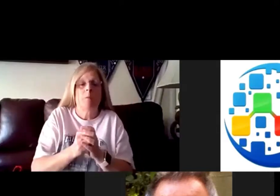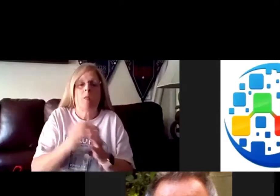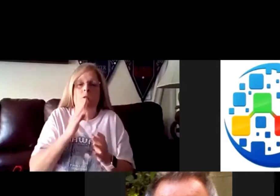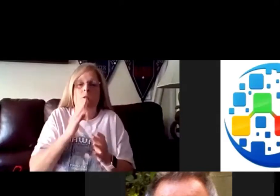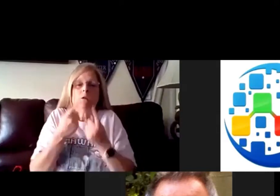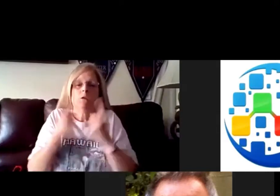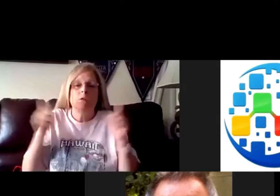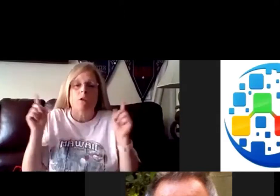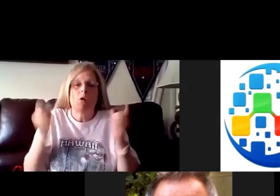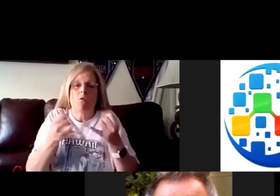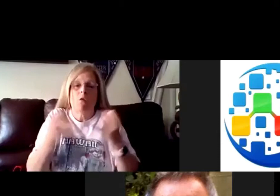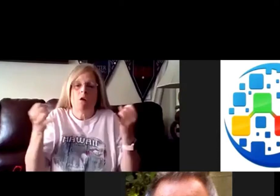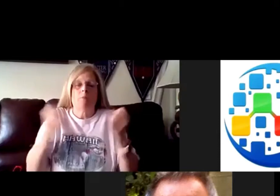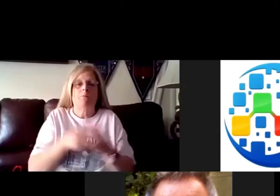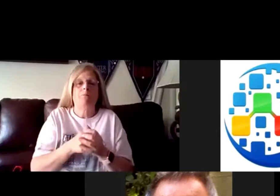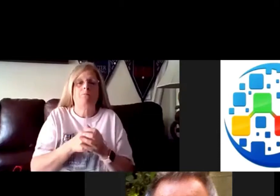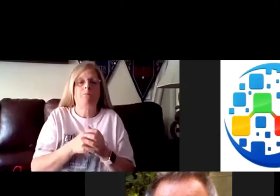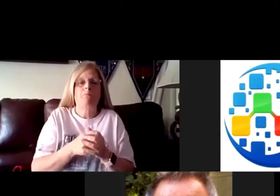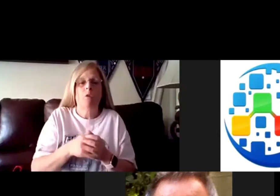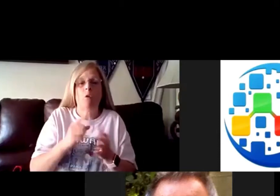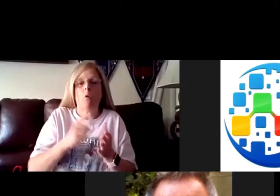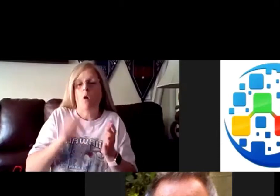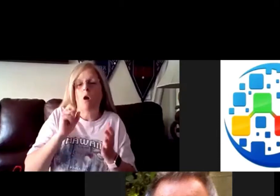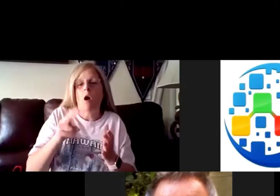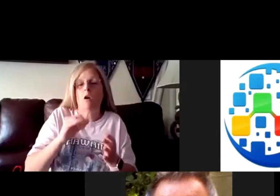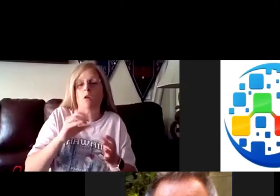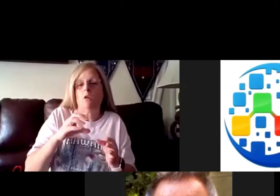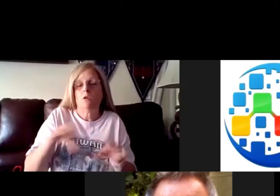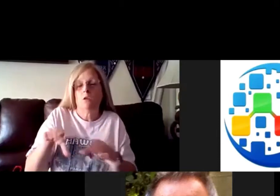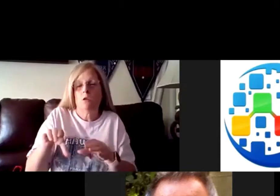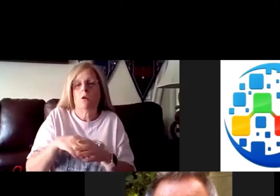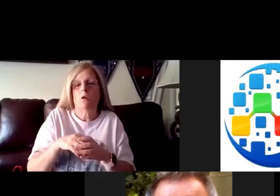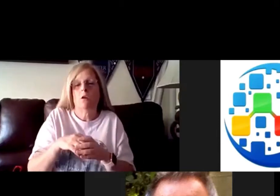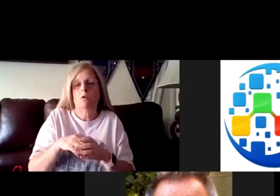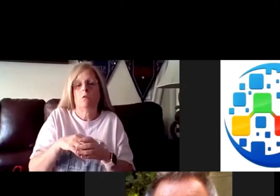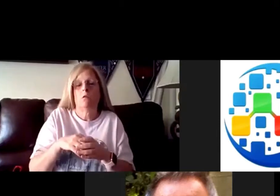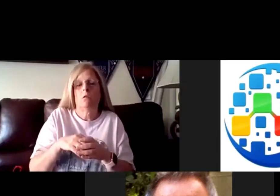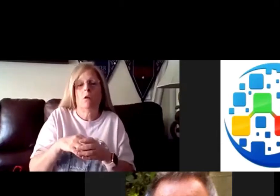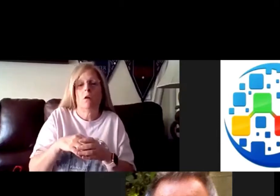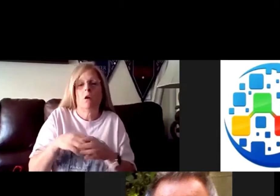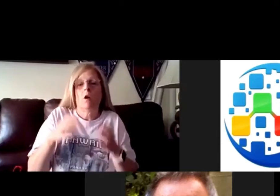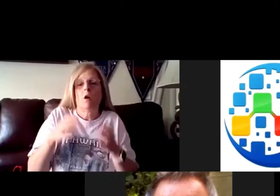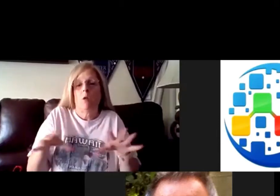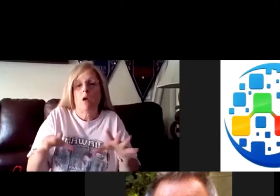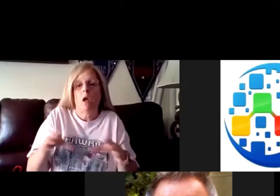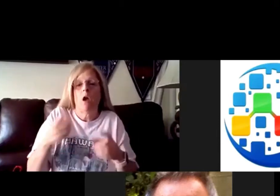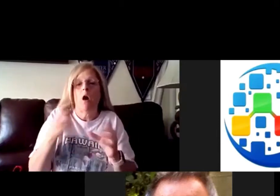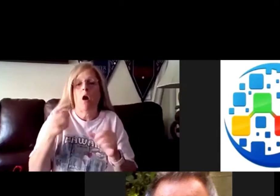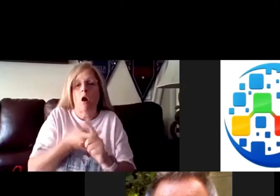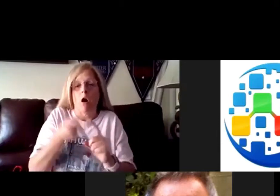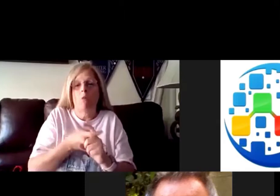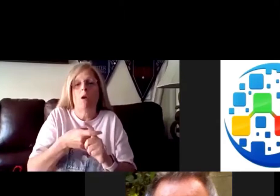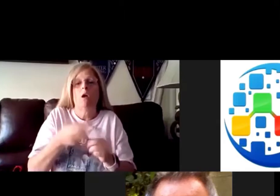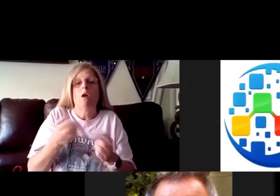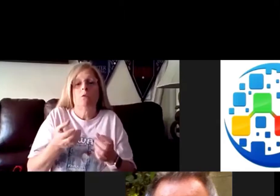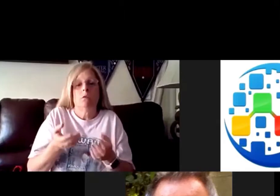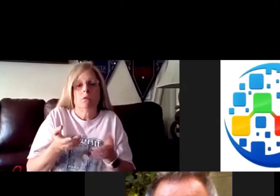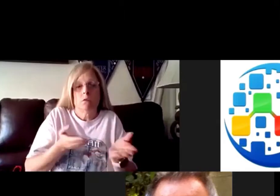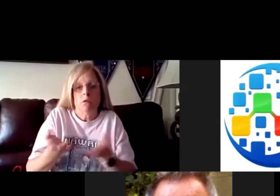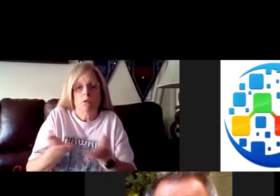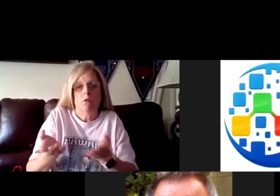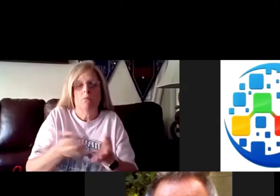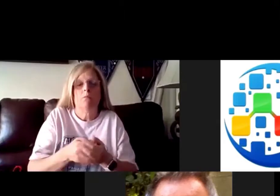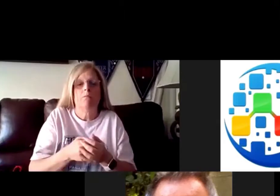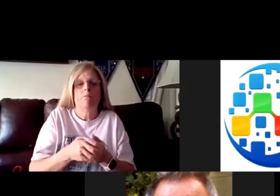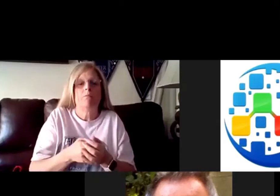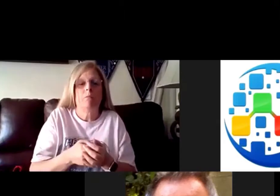successful online. What Ash did was make a completely automated system that we come in and we pay them to build our